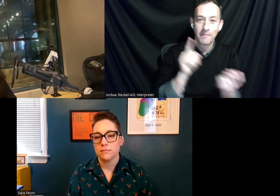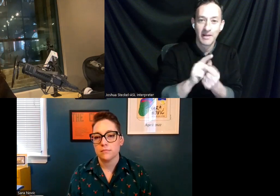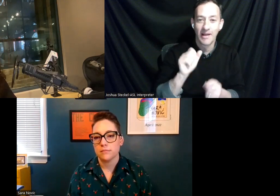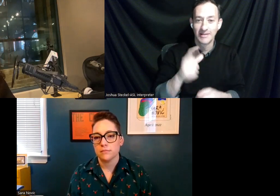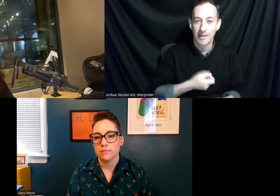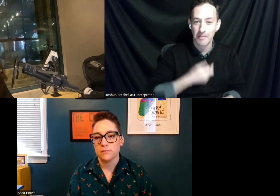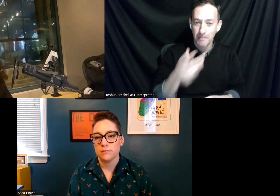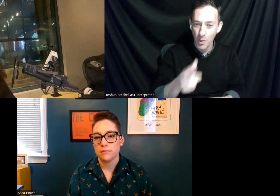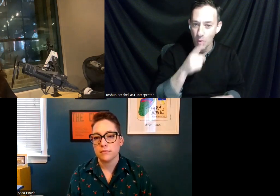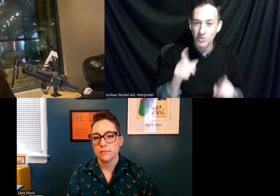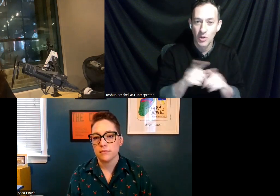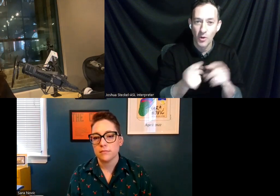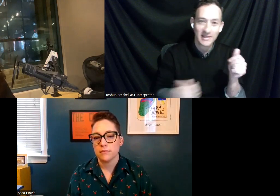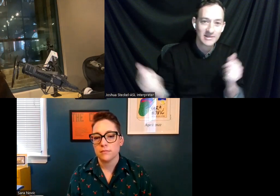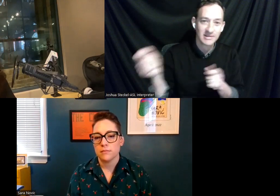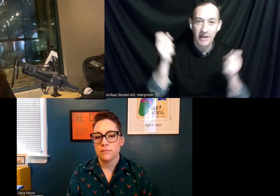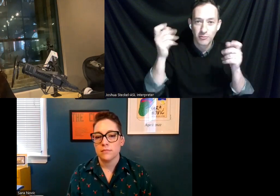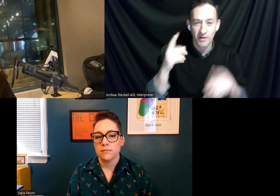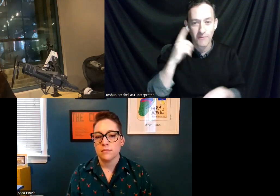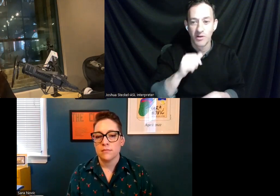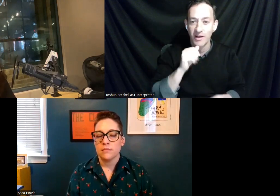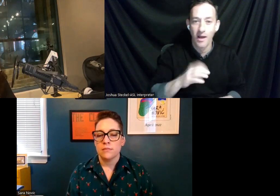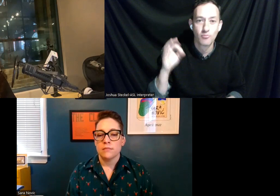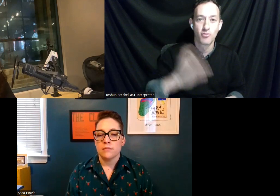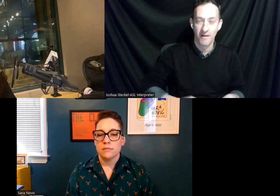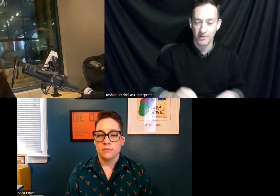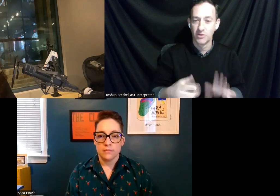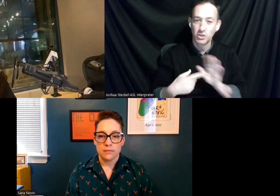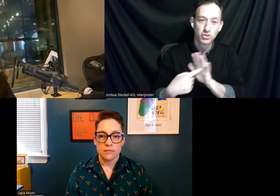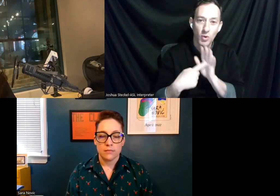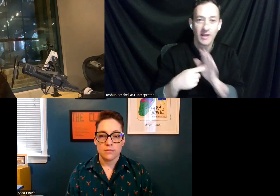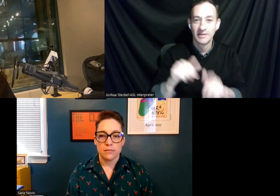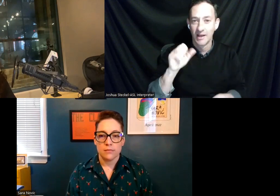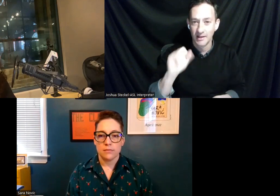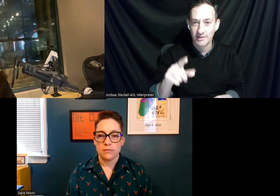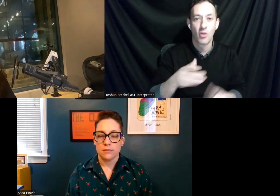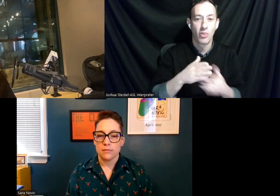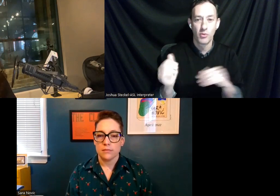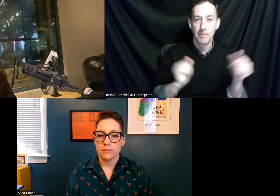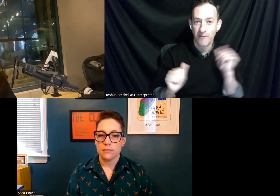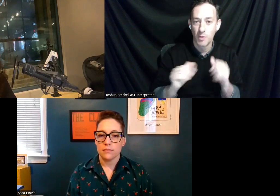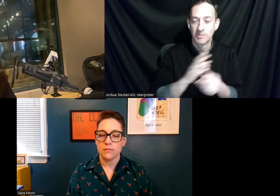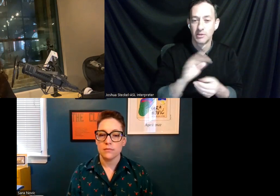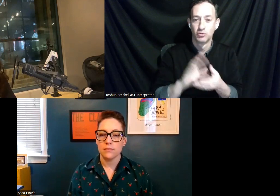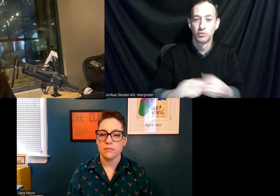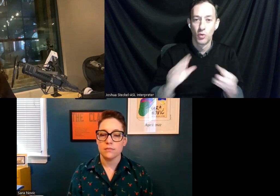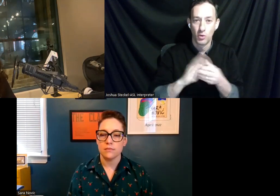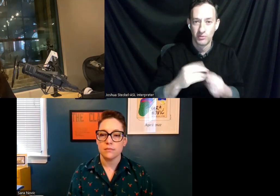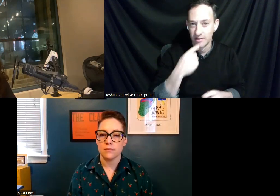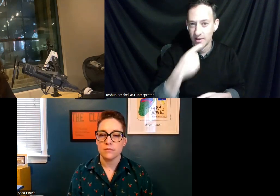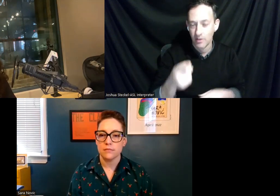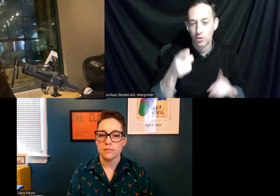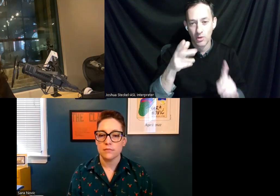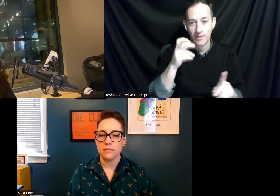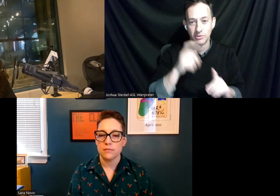is also the executive director of a nonprofit that showcases ASL through performance and storytelling. You're listening to